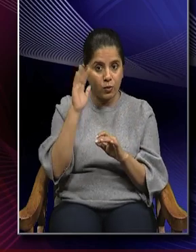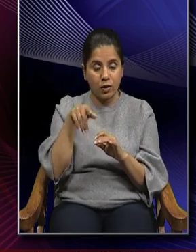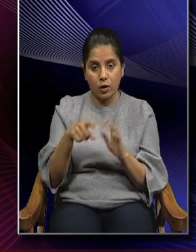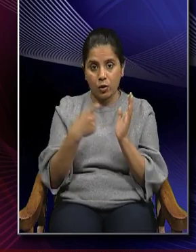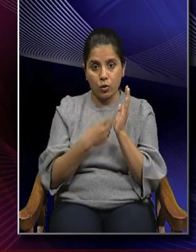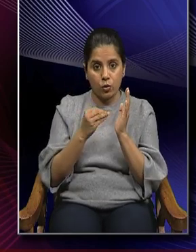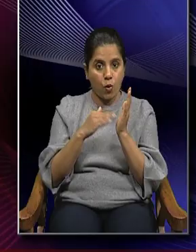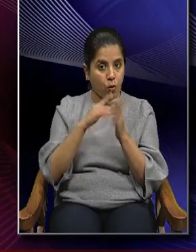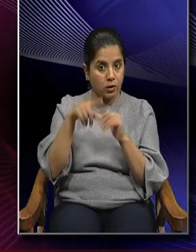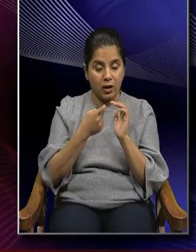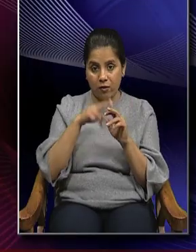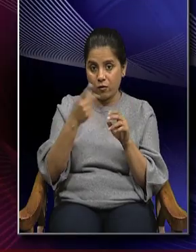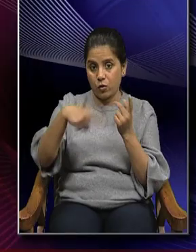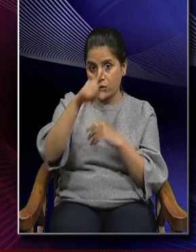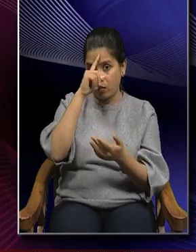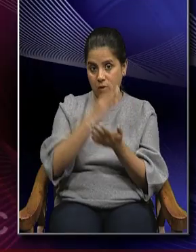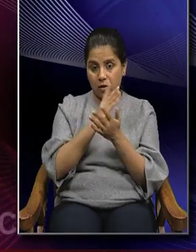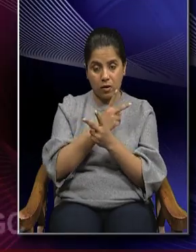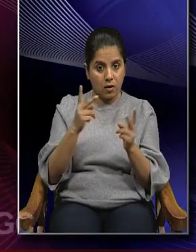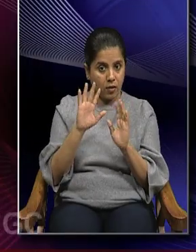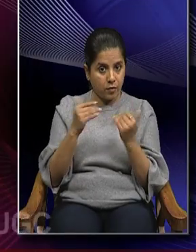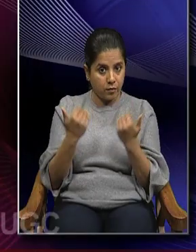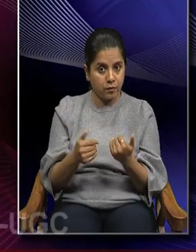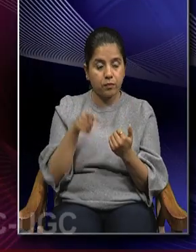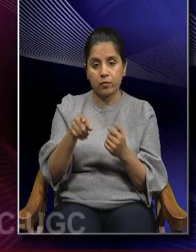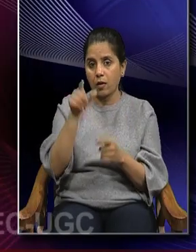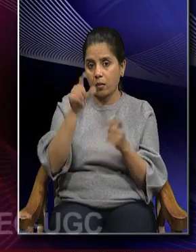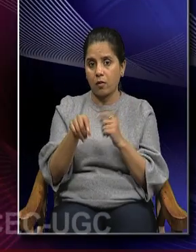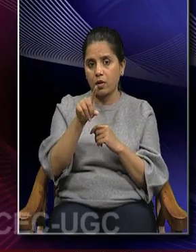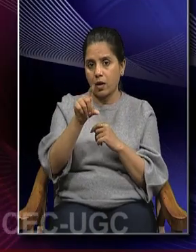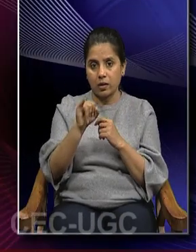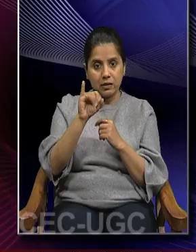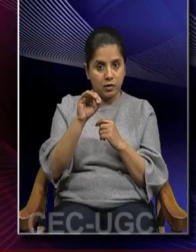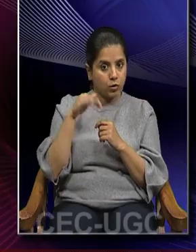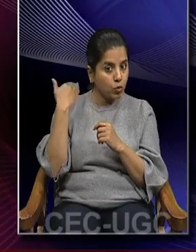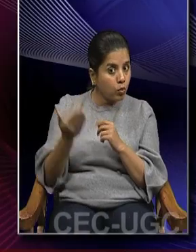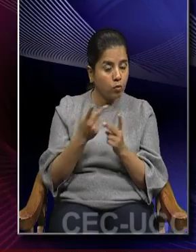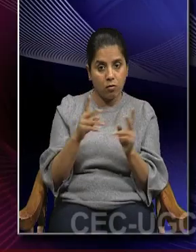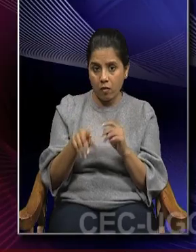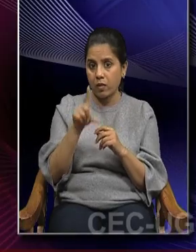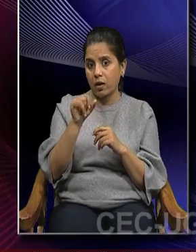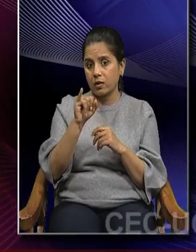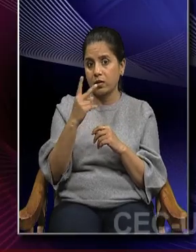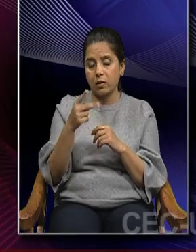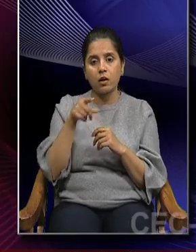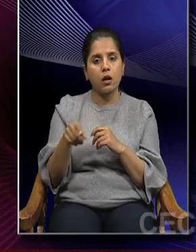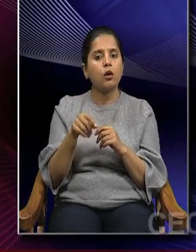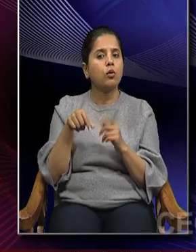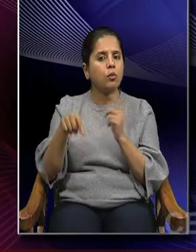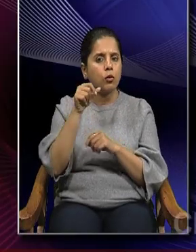if we believe, as per that research paper published in 1962, Rogers talks